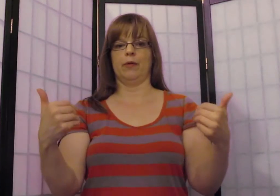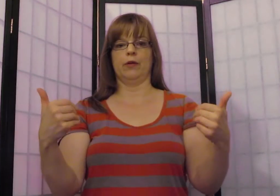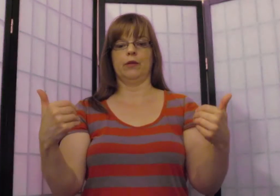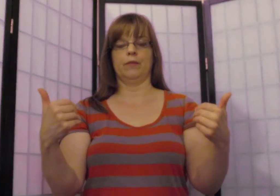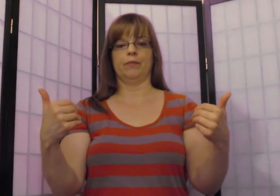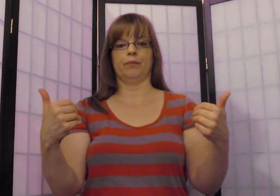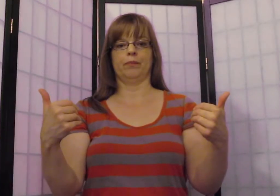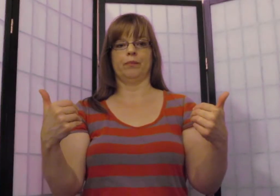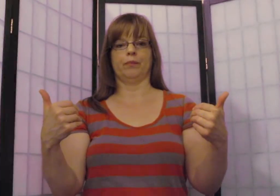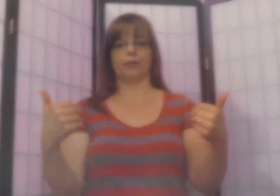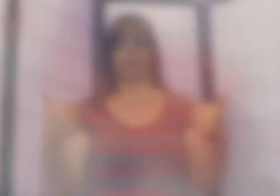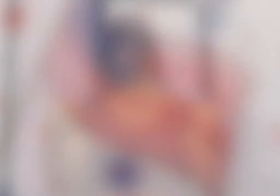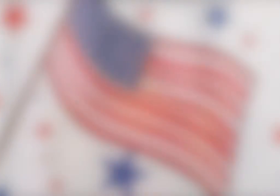Indivisible.